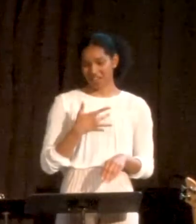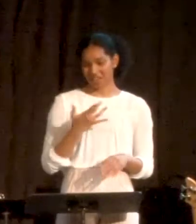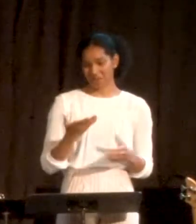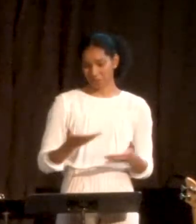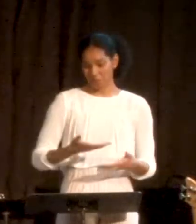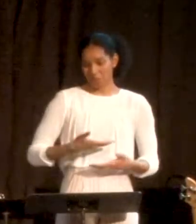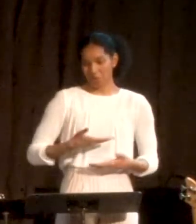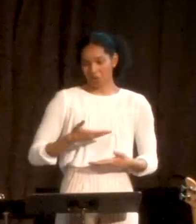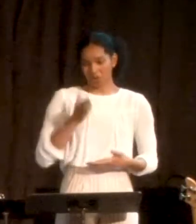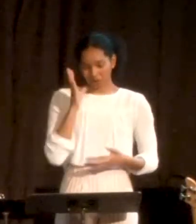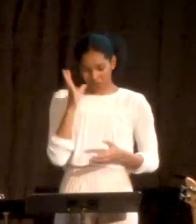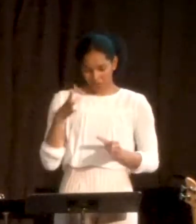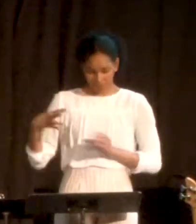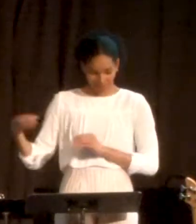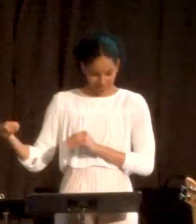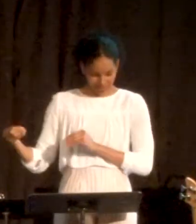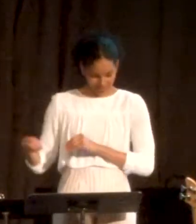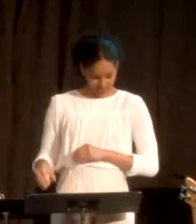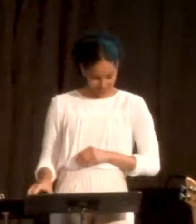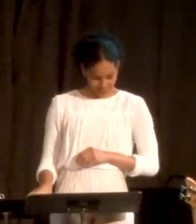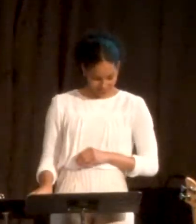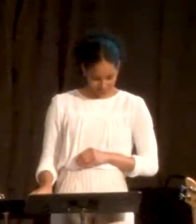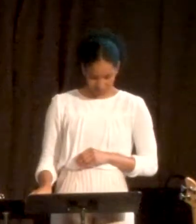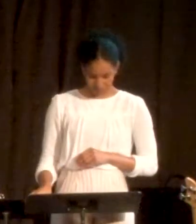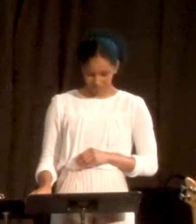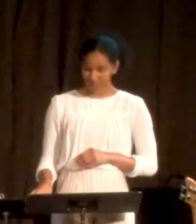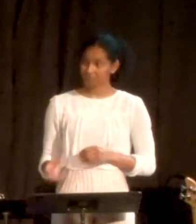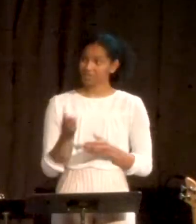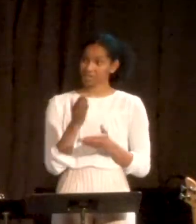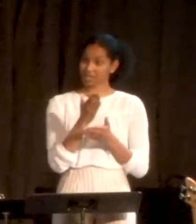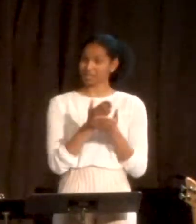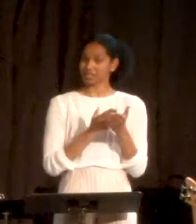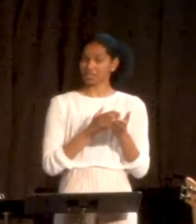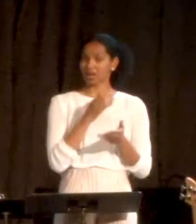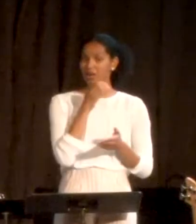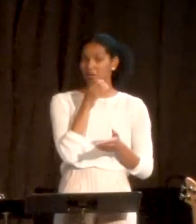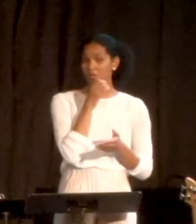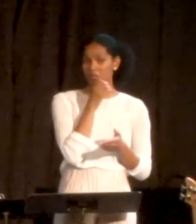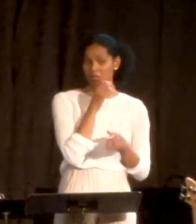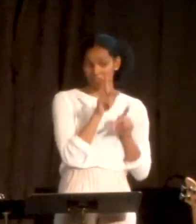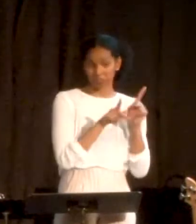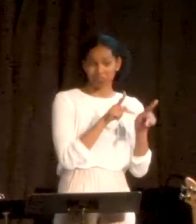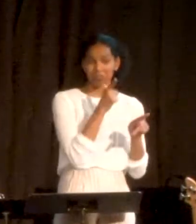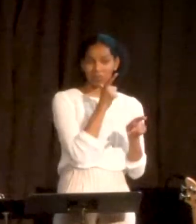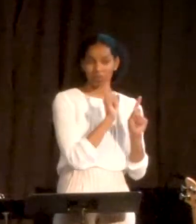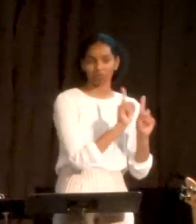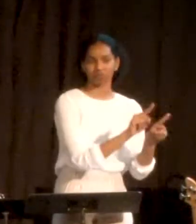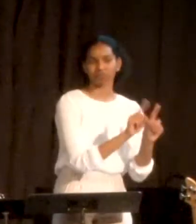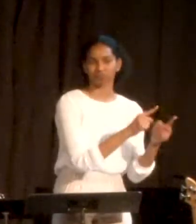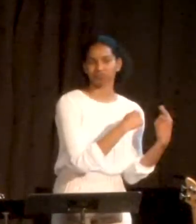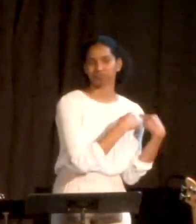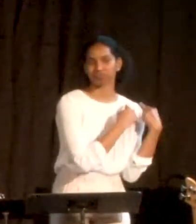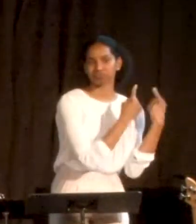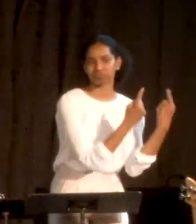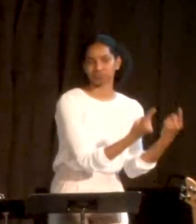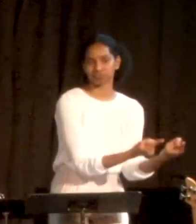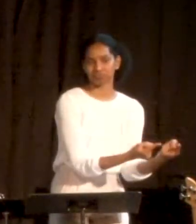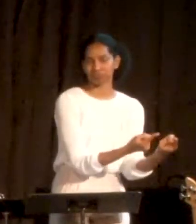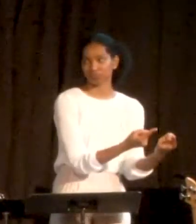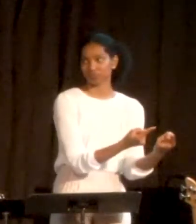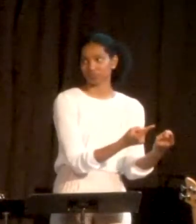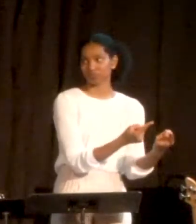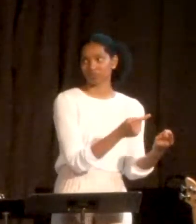actively rebuffed, there are old-timers in every congregation of